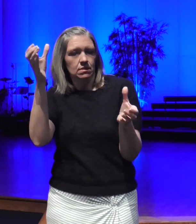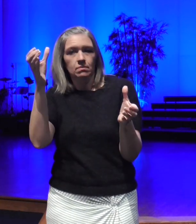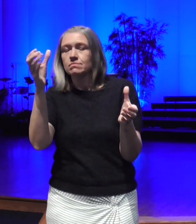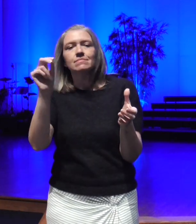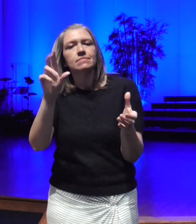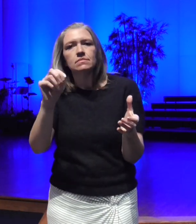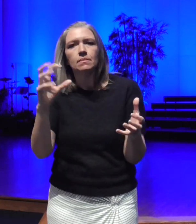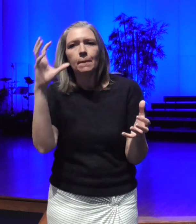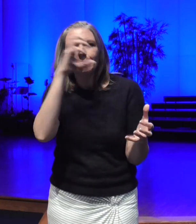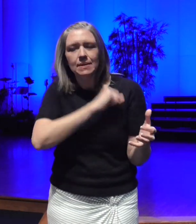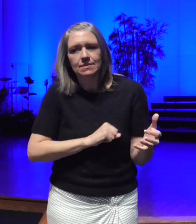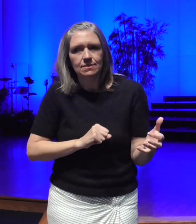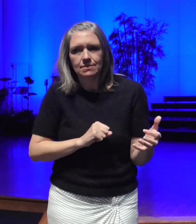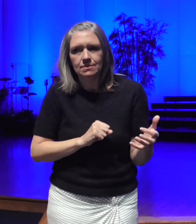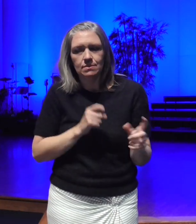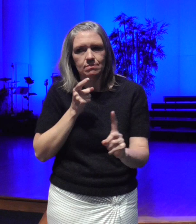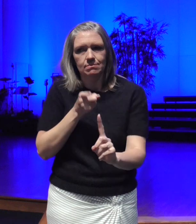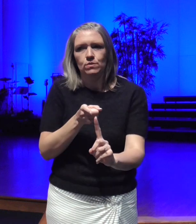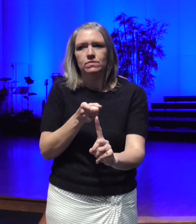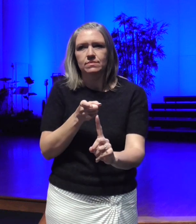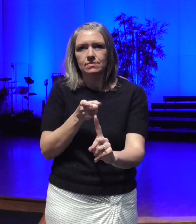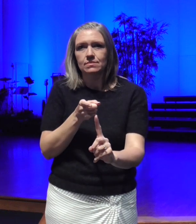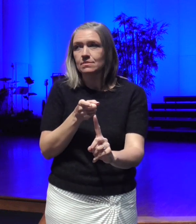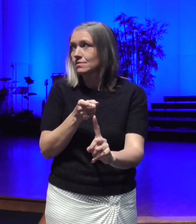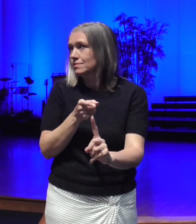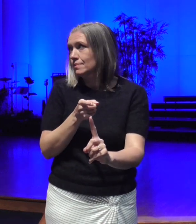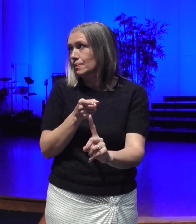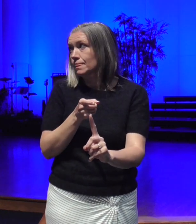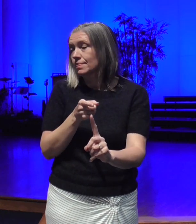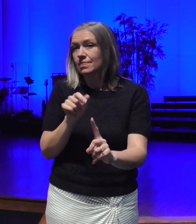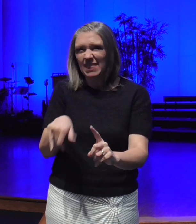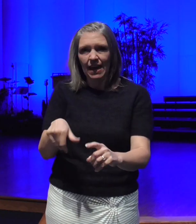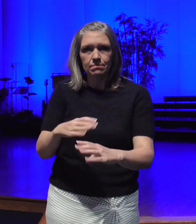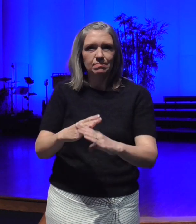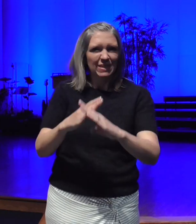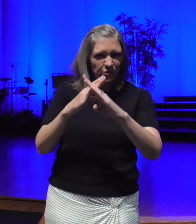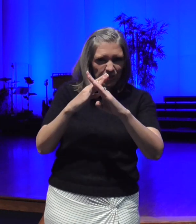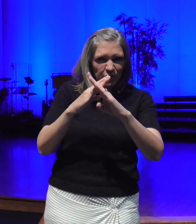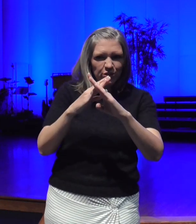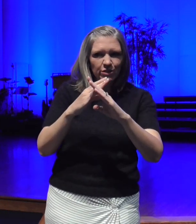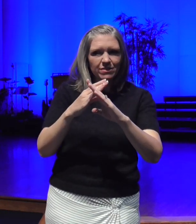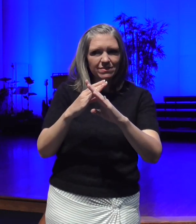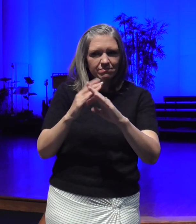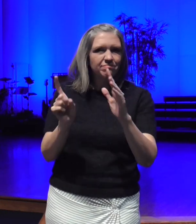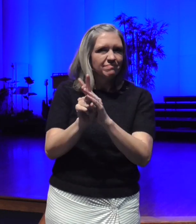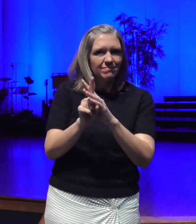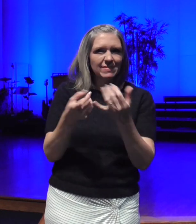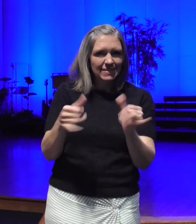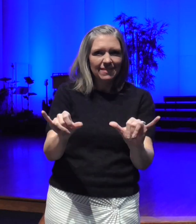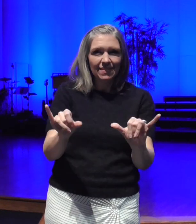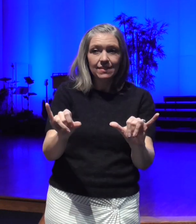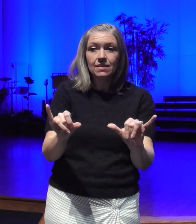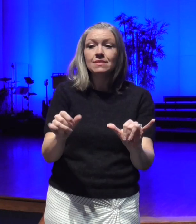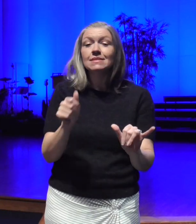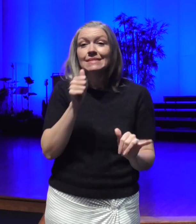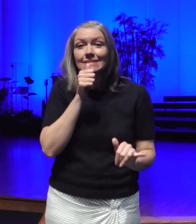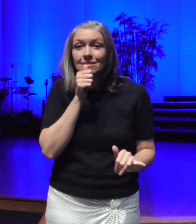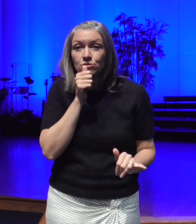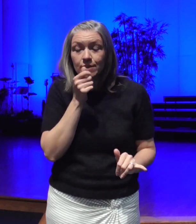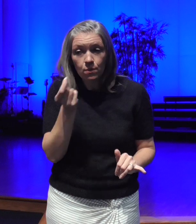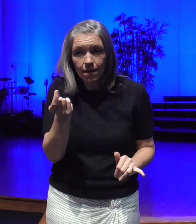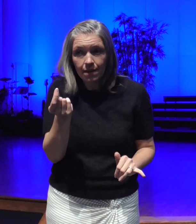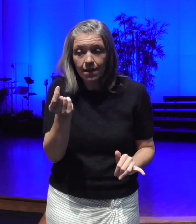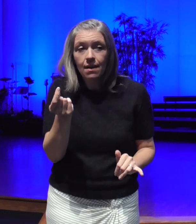boat. This is that. So the secret becomes, I